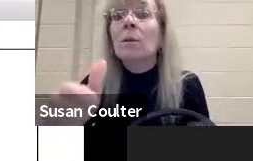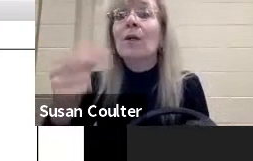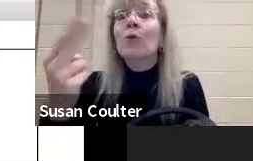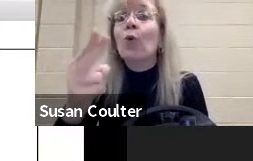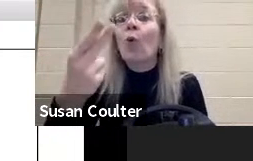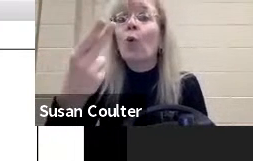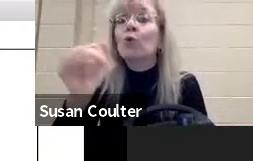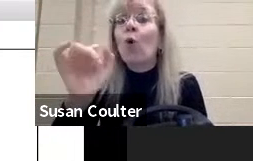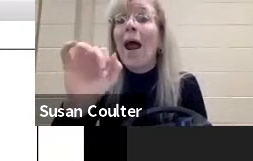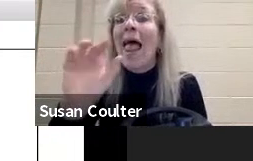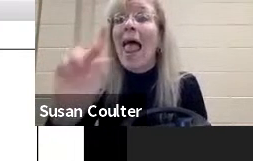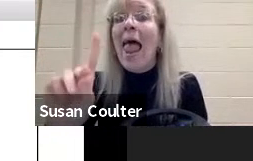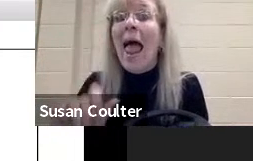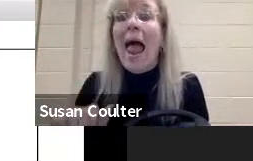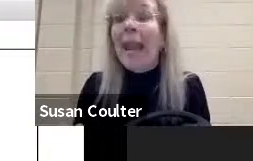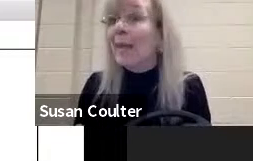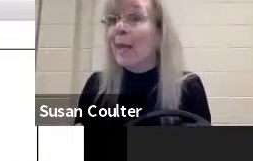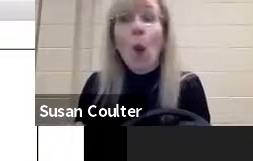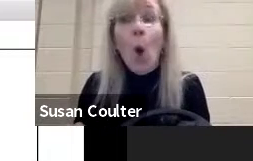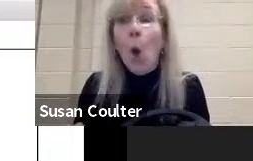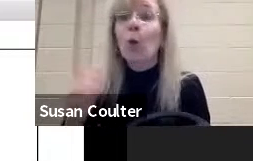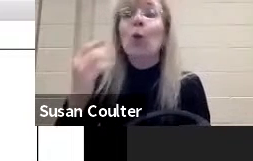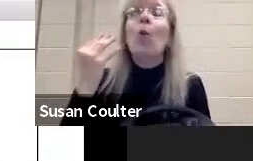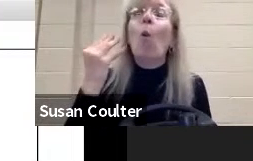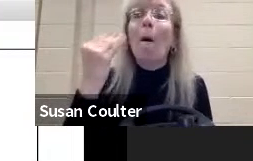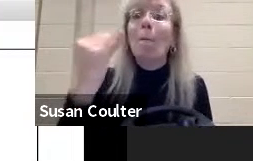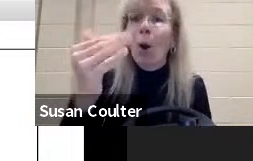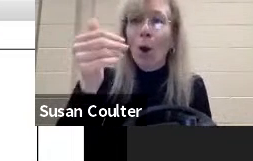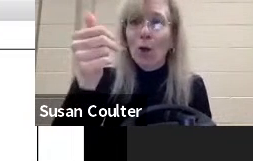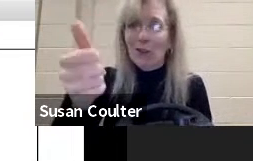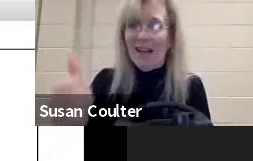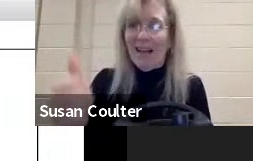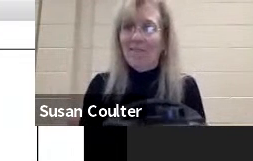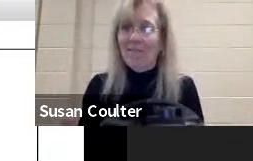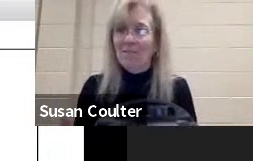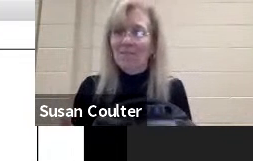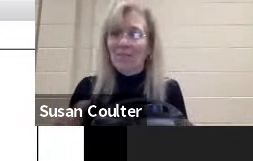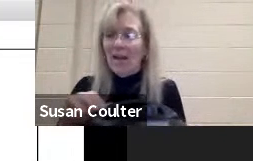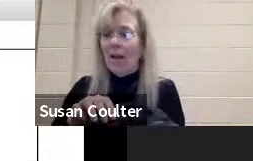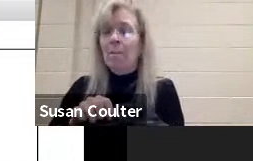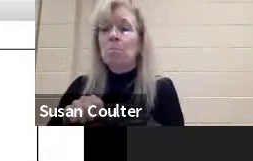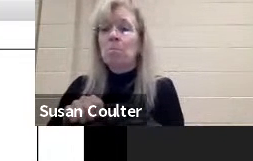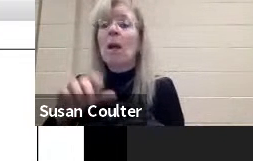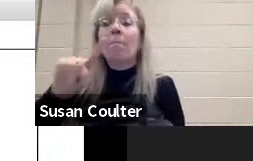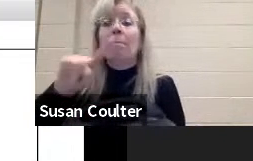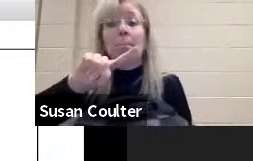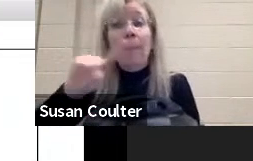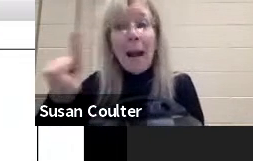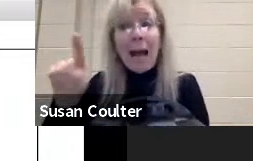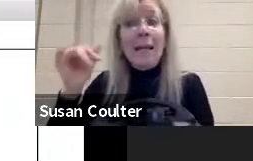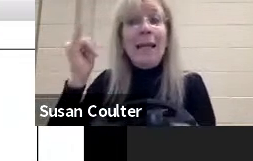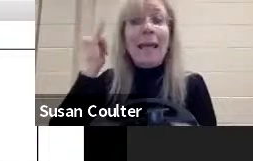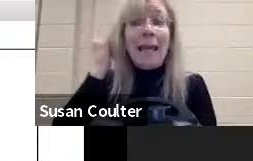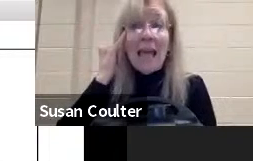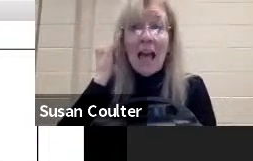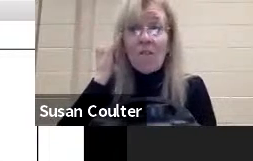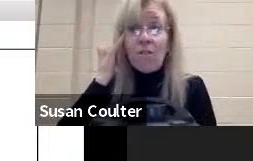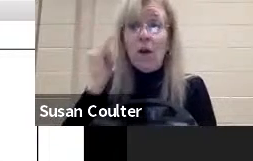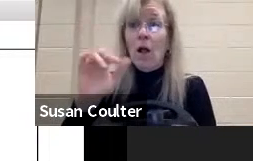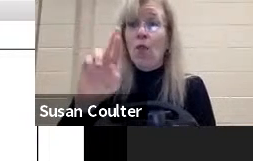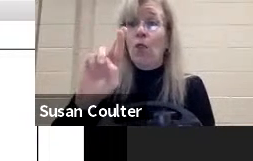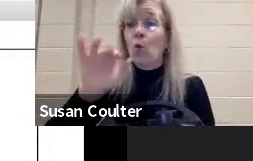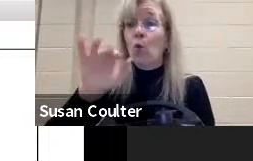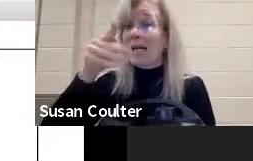Don't use your hand. You will burn yourself. Okay? But